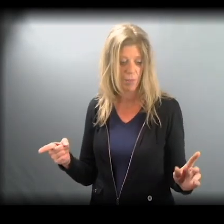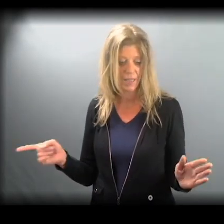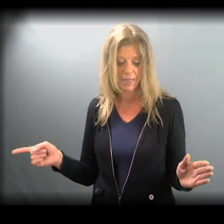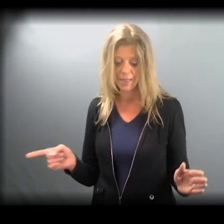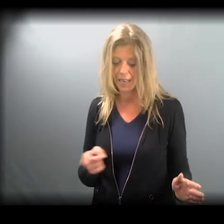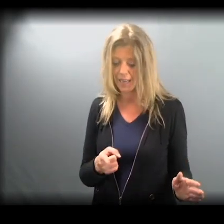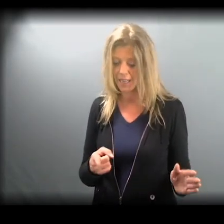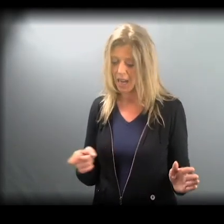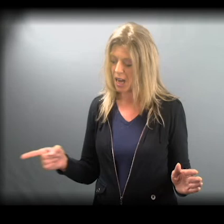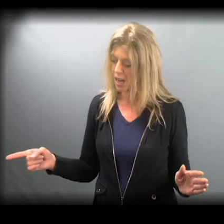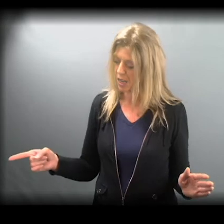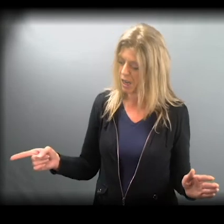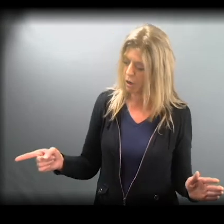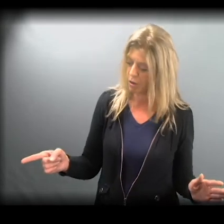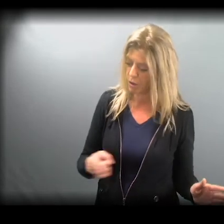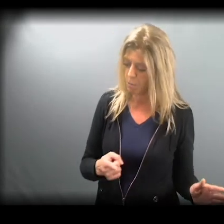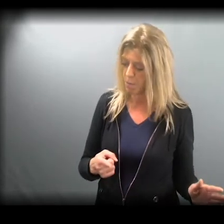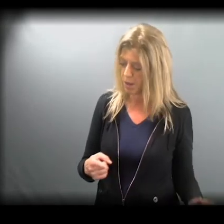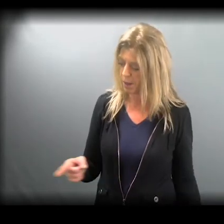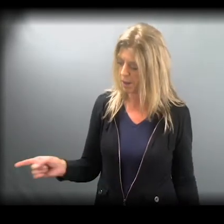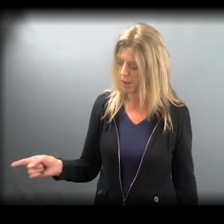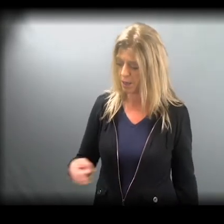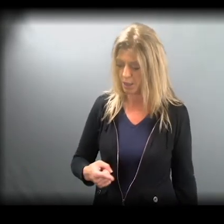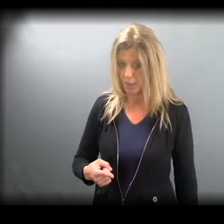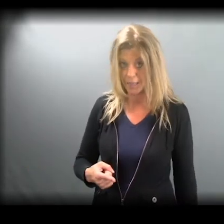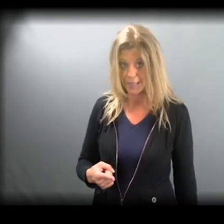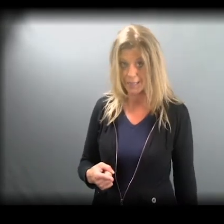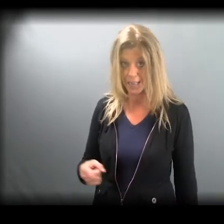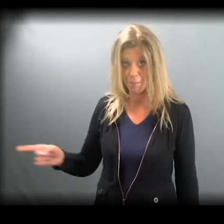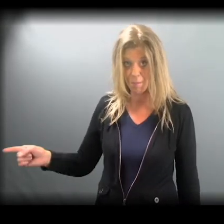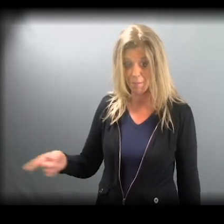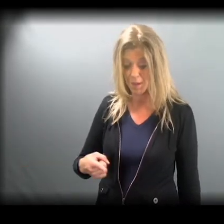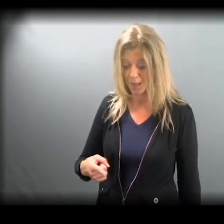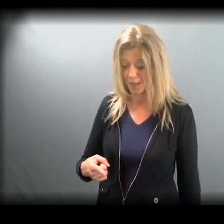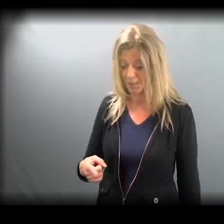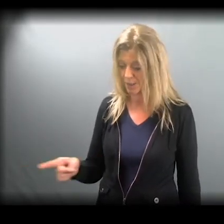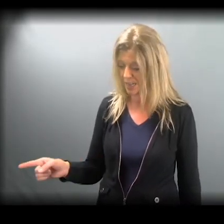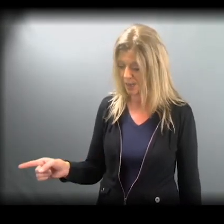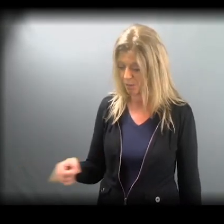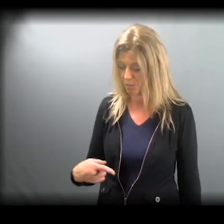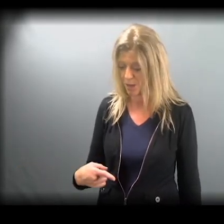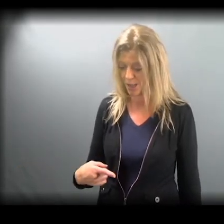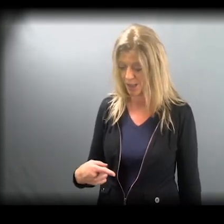opposite side, and mill. And the sign mill right here, mill.